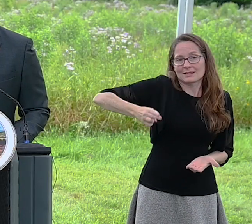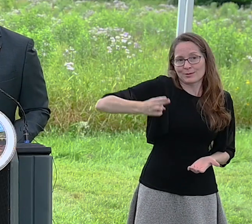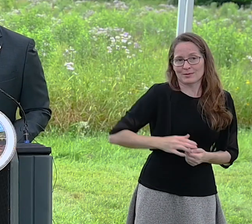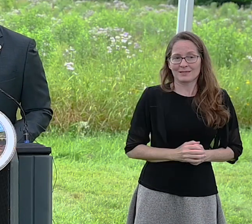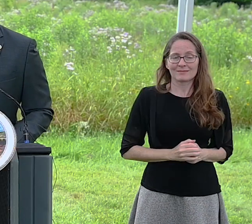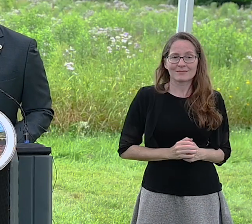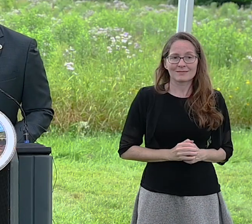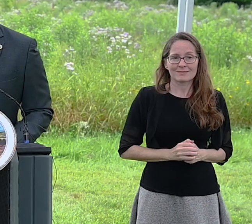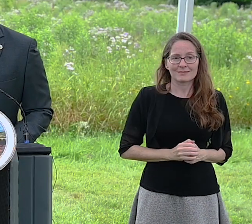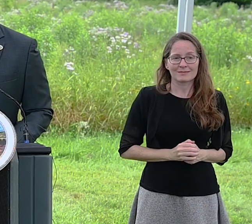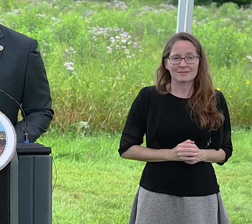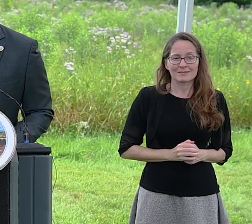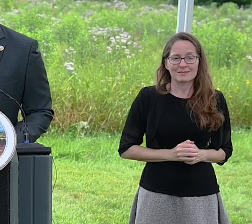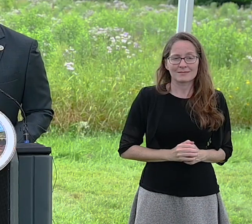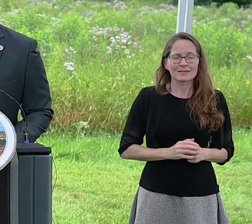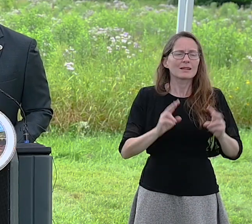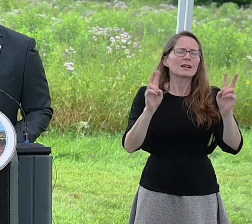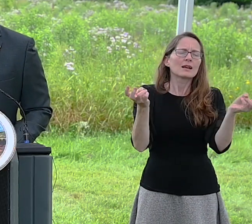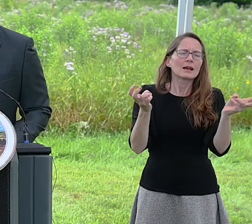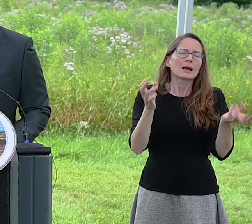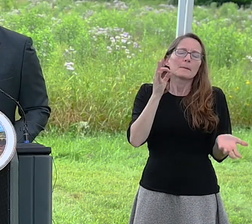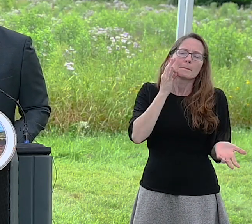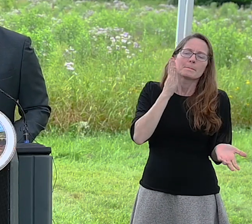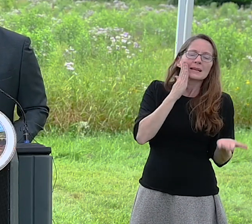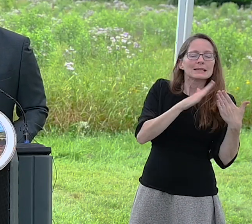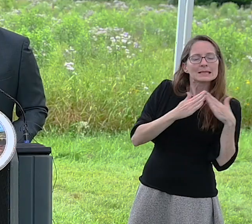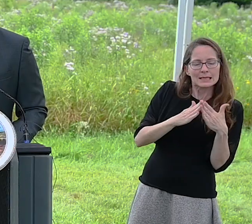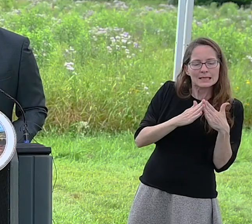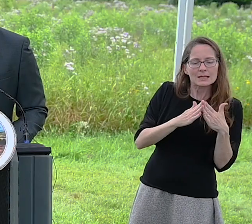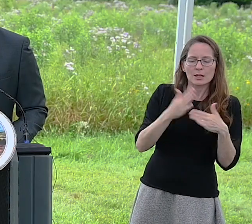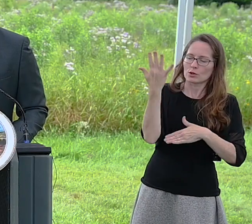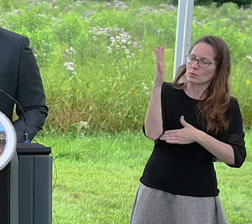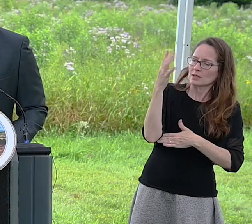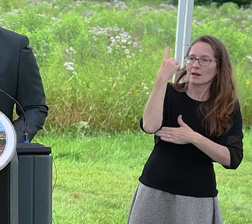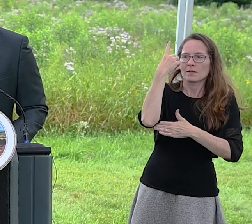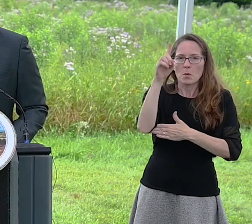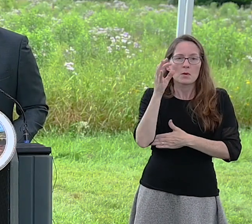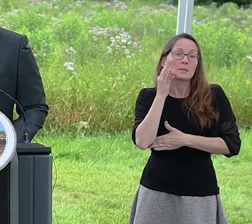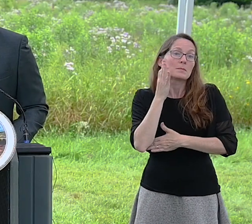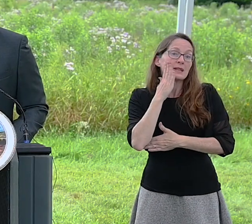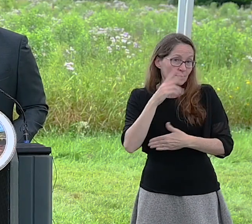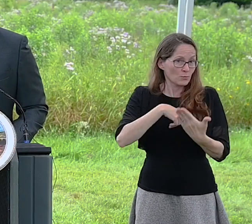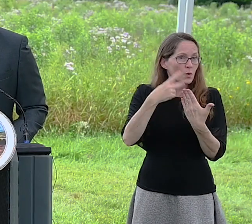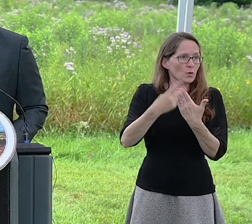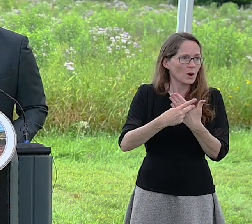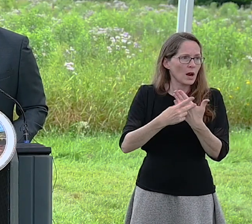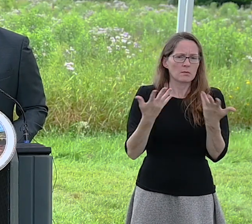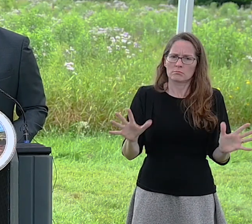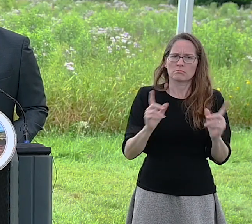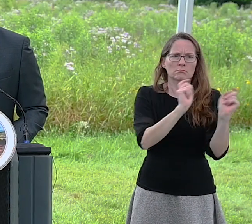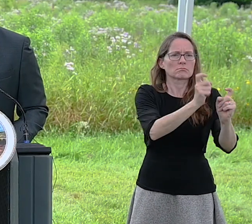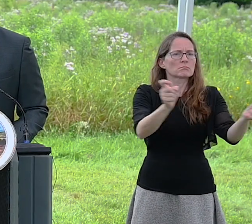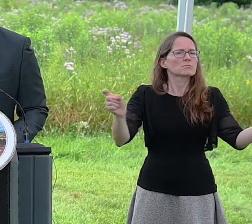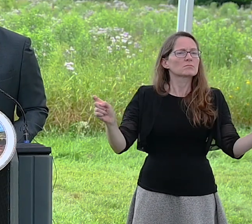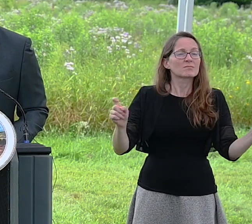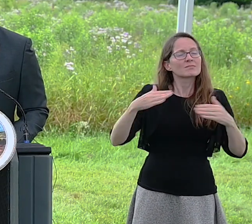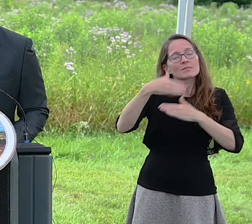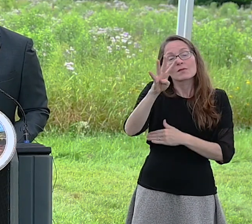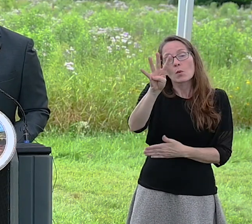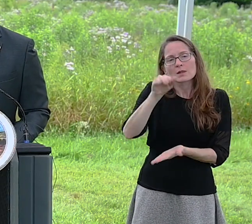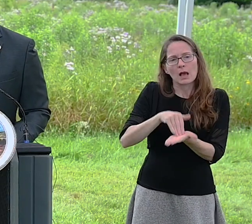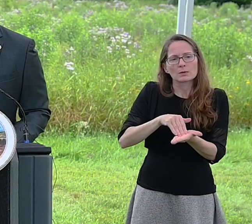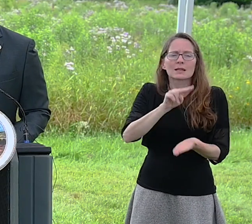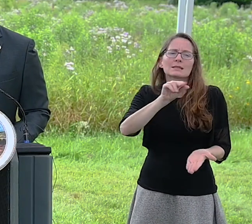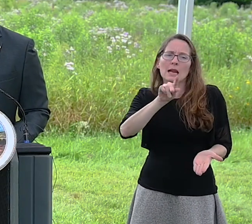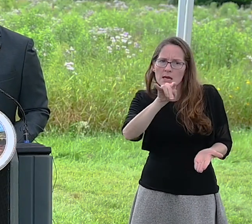Our Bee Cities Trees for Bees program has given away more than 4,000 native trees to help